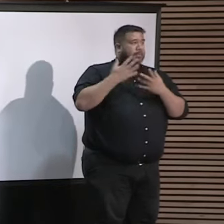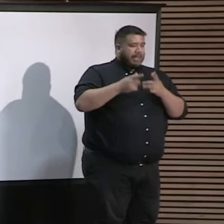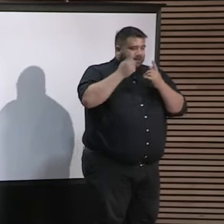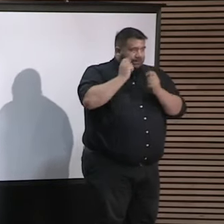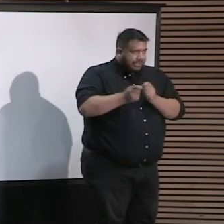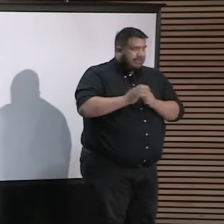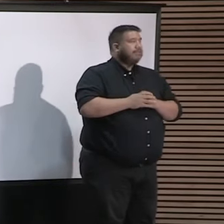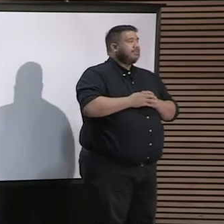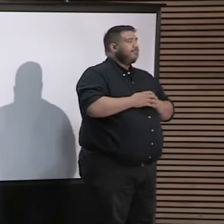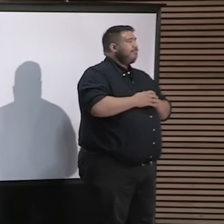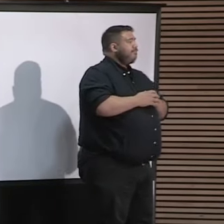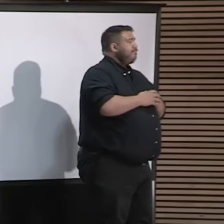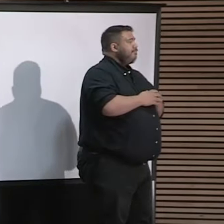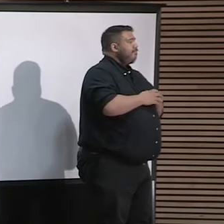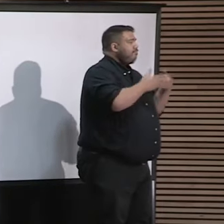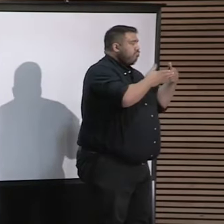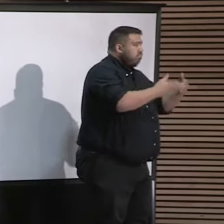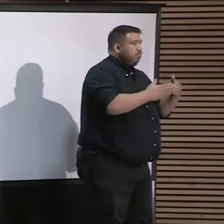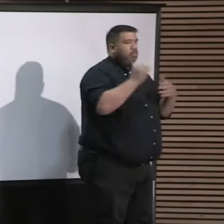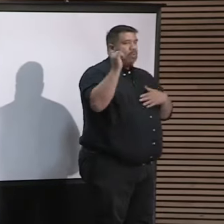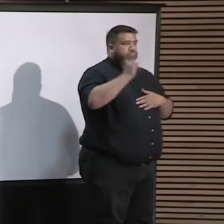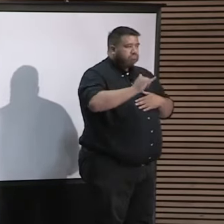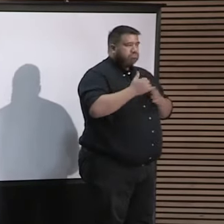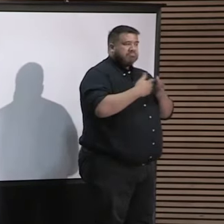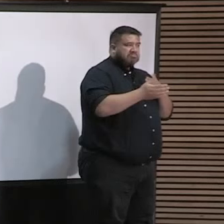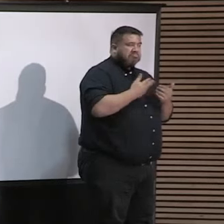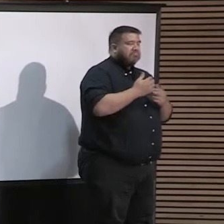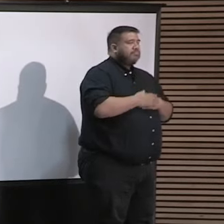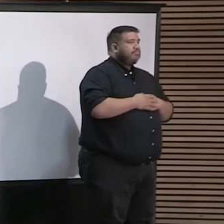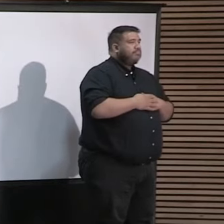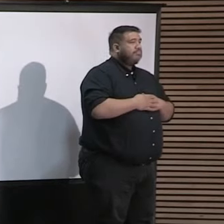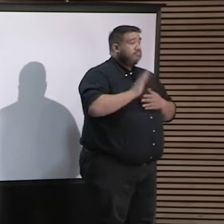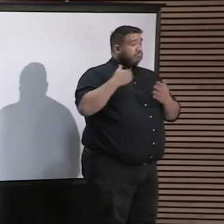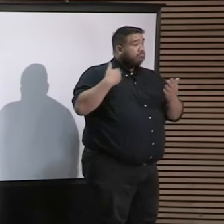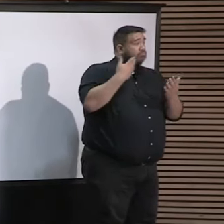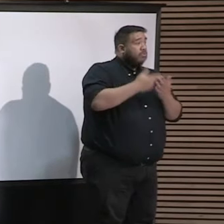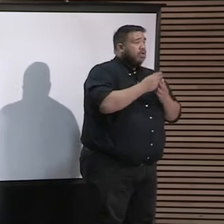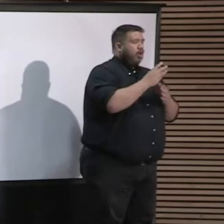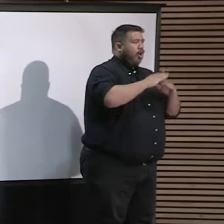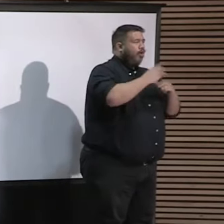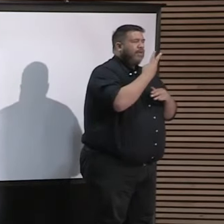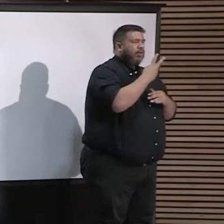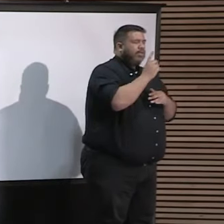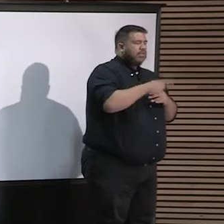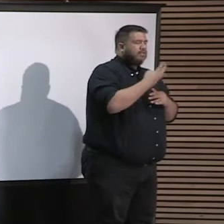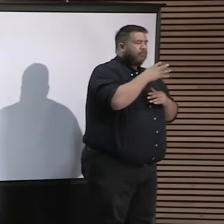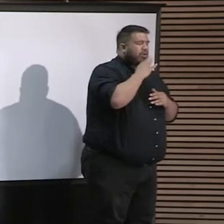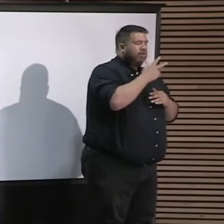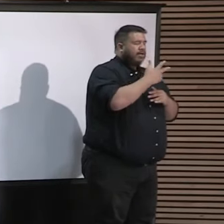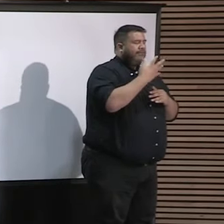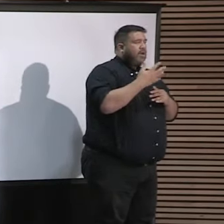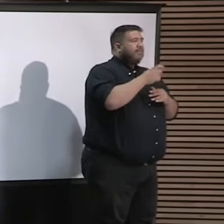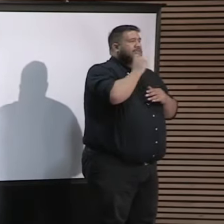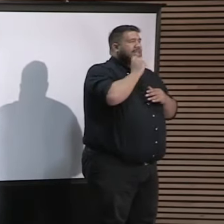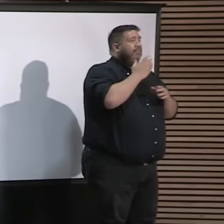Aviation Security, and so on, will be completed very soon. To date, more than 3,485 workers at ports